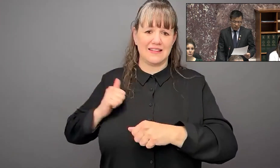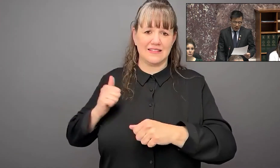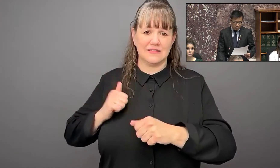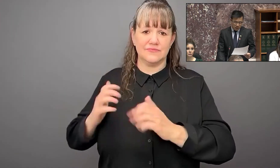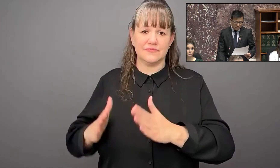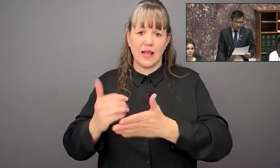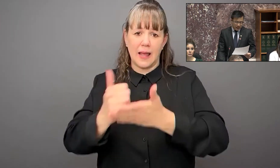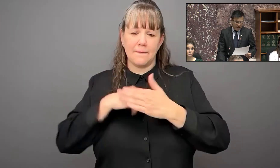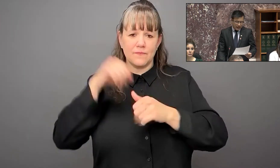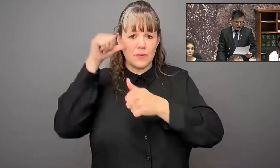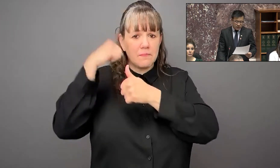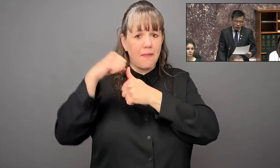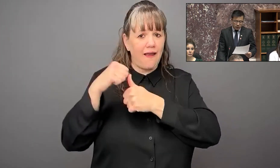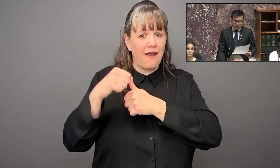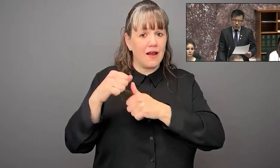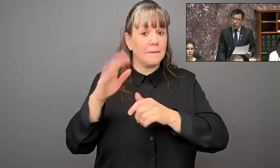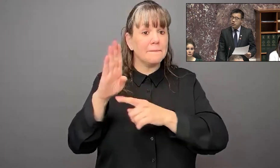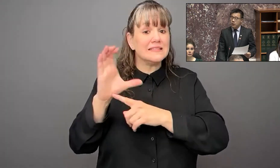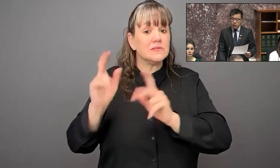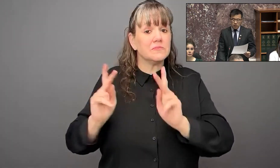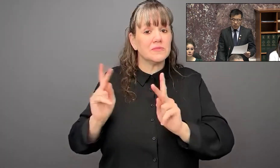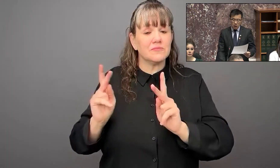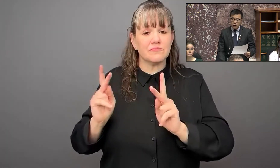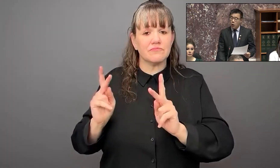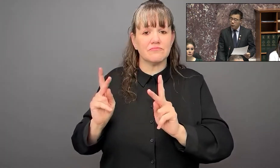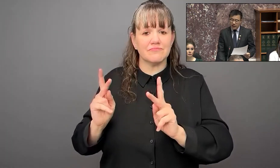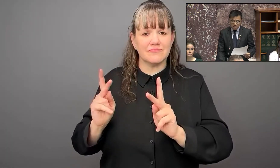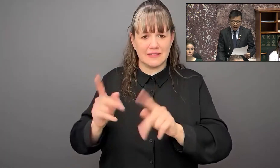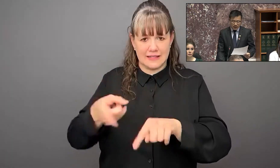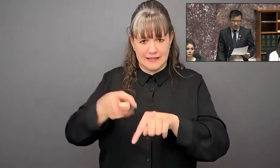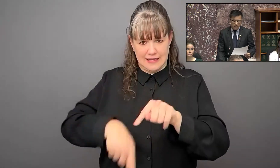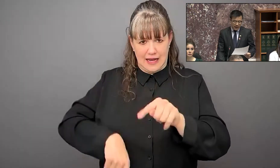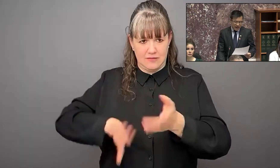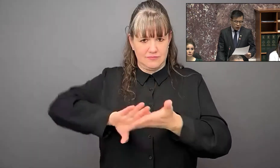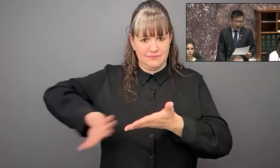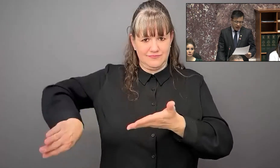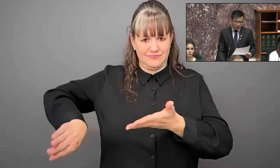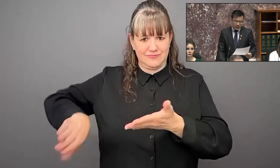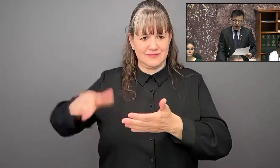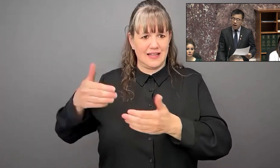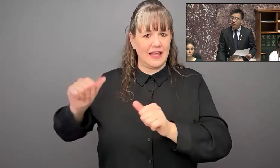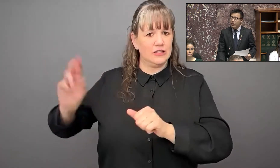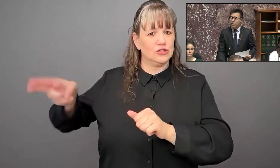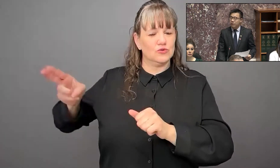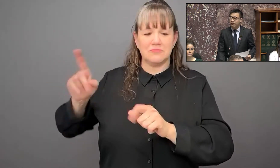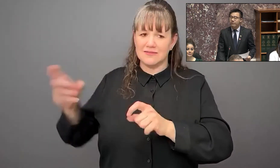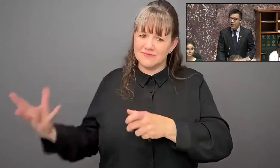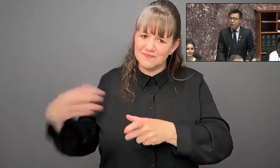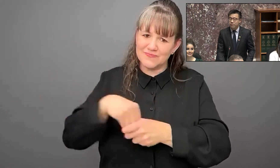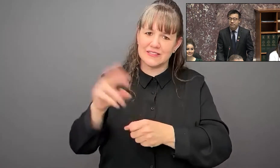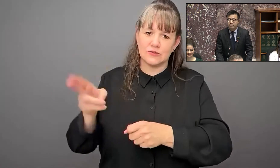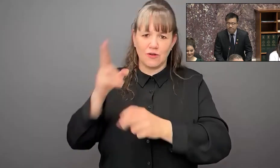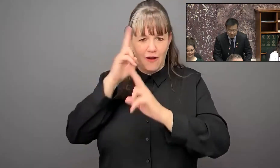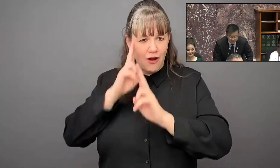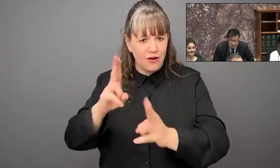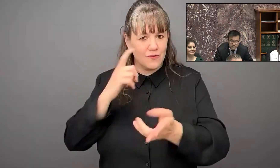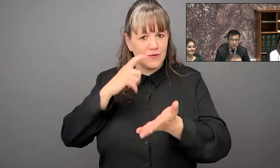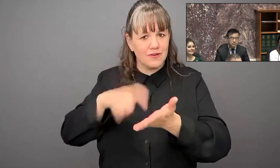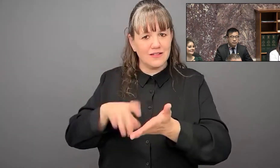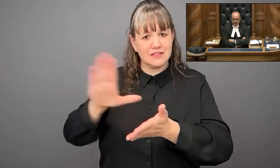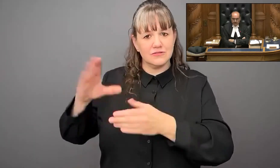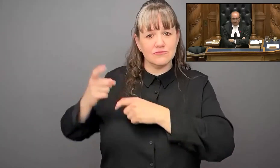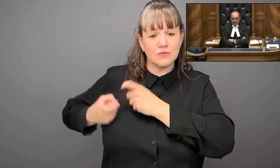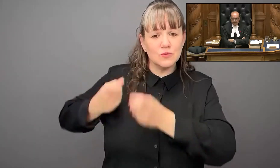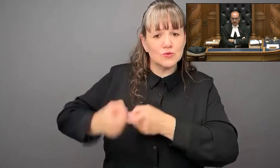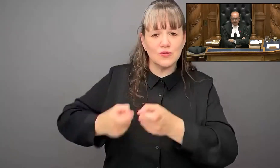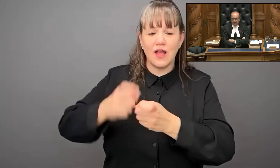completed without them. Let us honor these contributions not only in May, but each and every day of the year. Thank you.